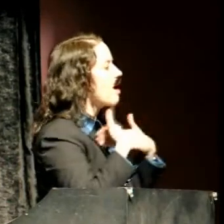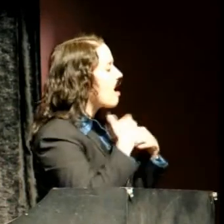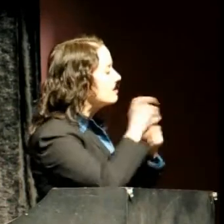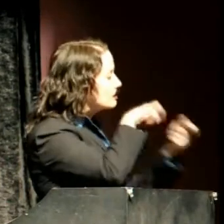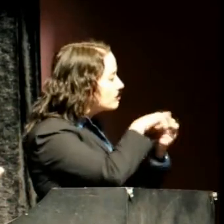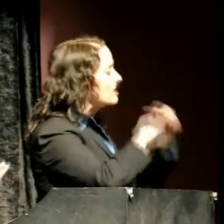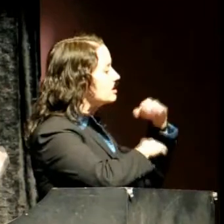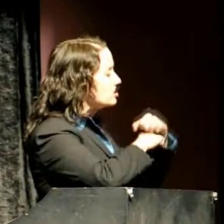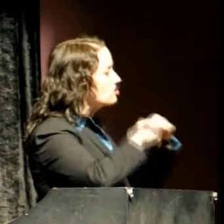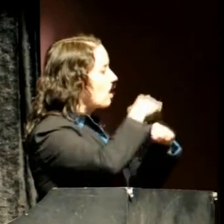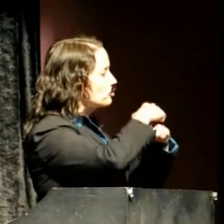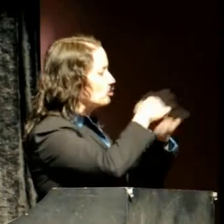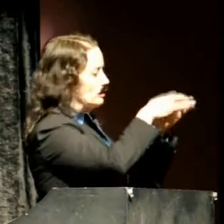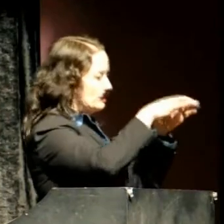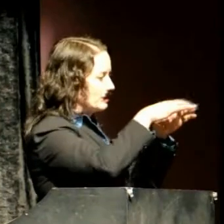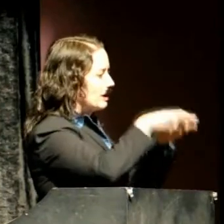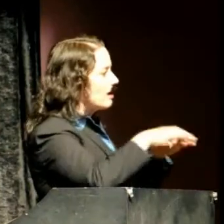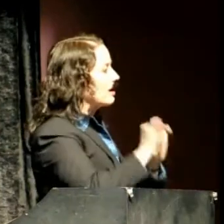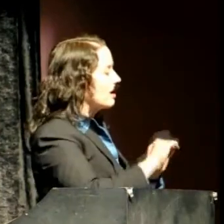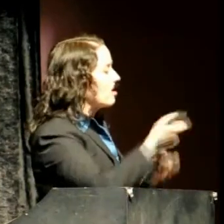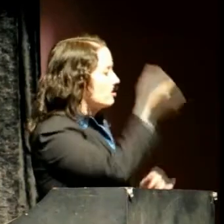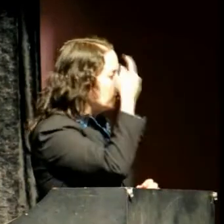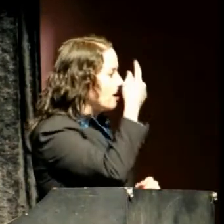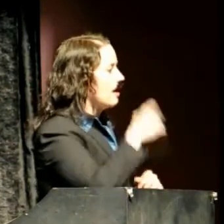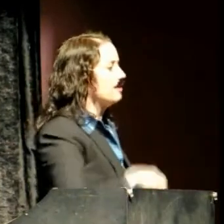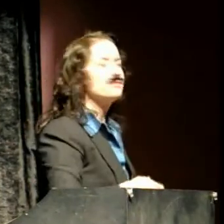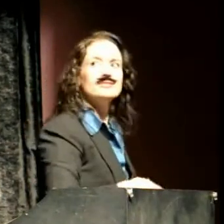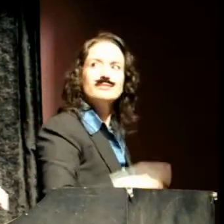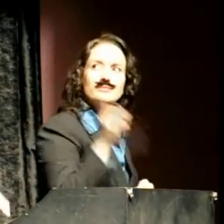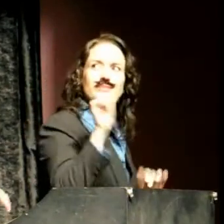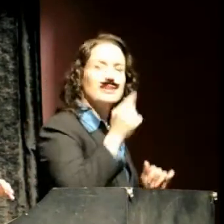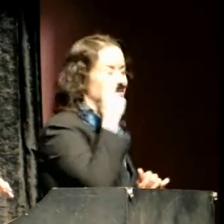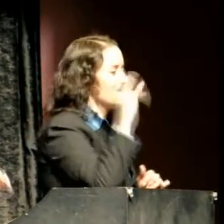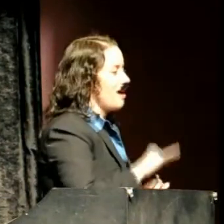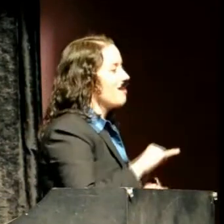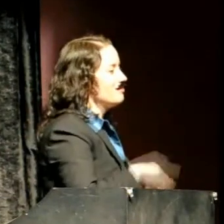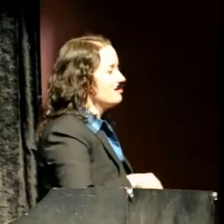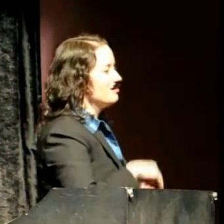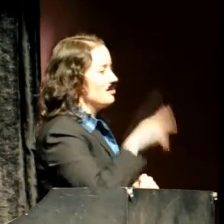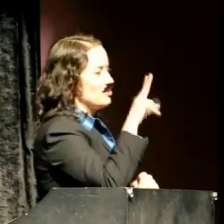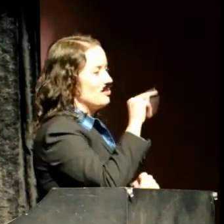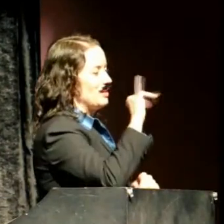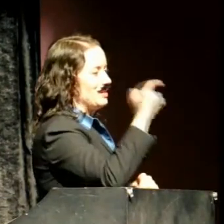and a syntax that you can understand. And code is sexy also, by the way, you can see it.